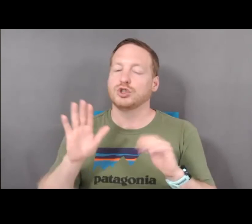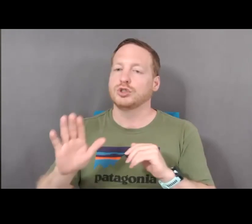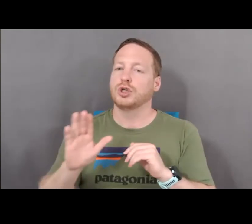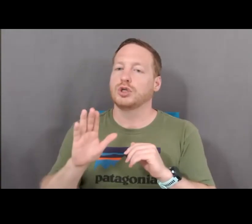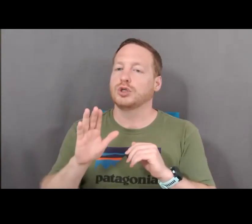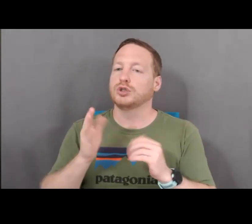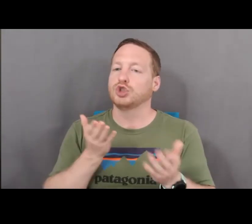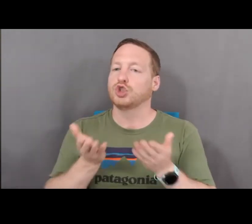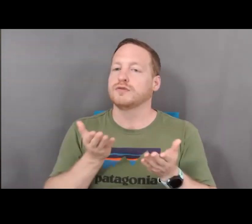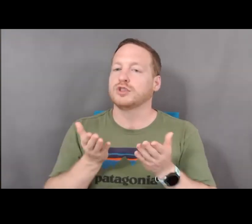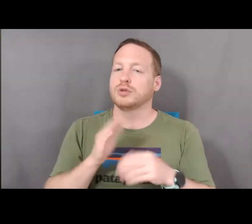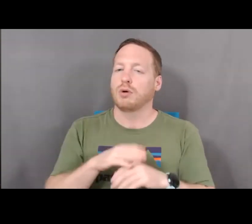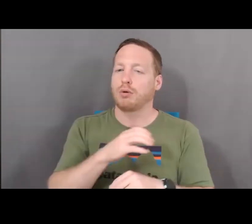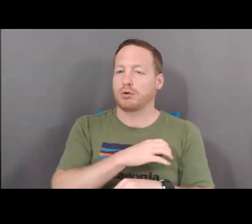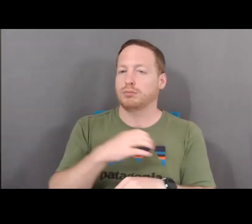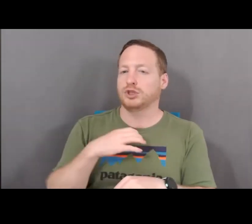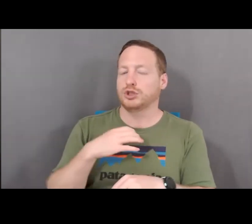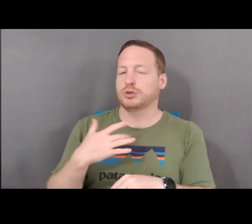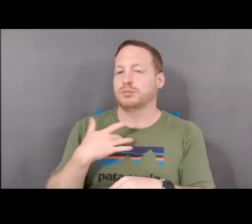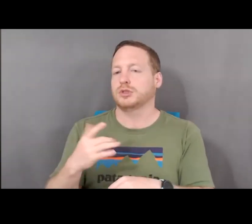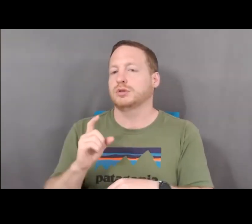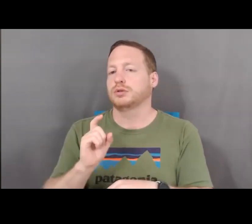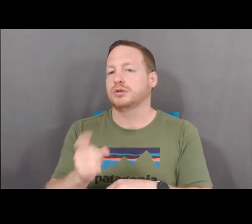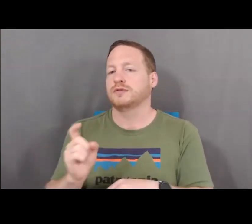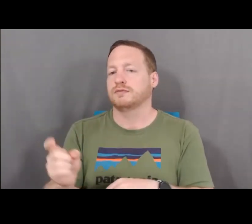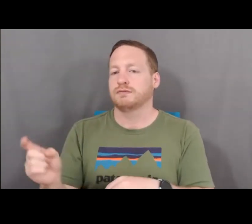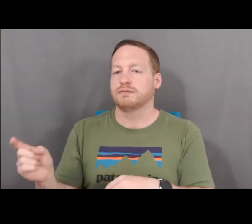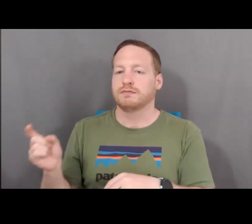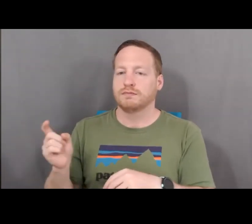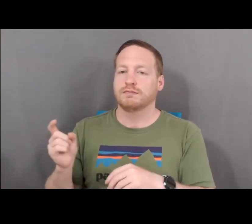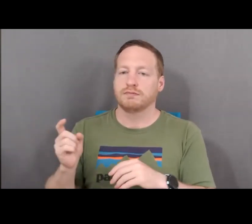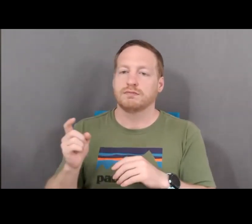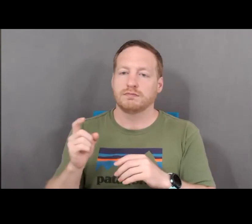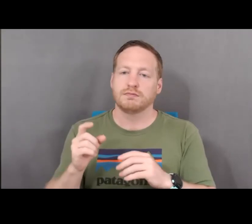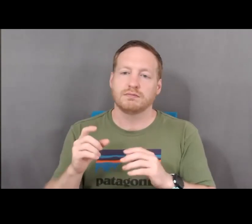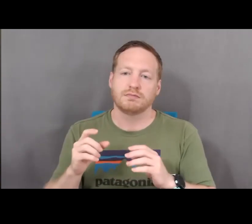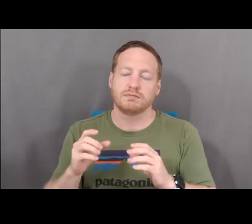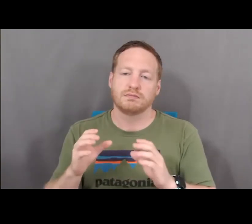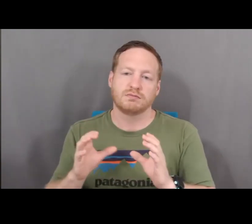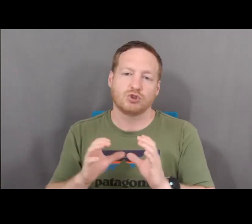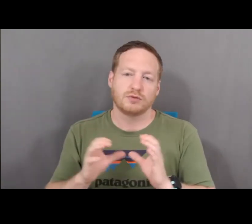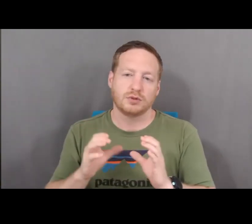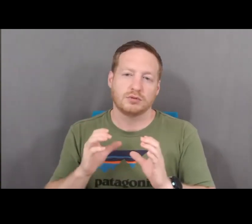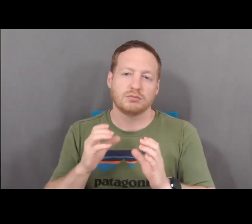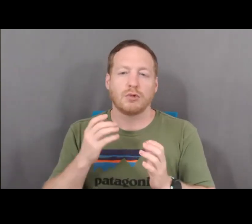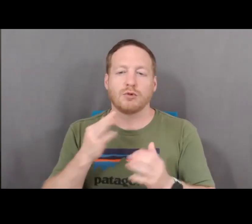who have finished service on the commission. We tend to give gift certificates, and we would do that during the coffee